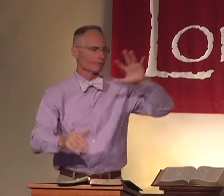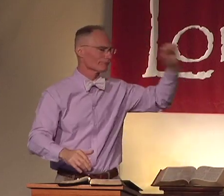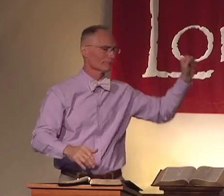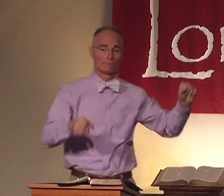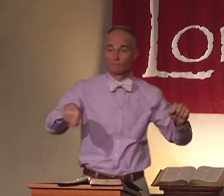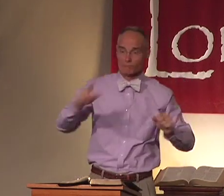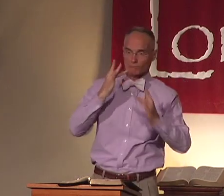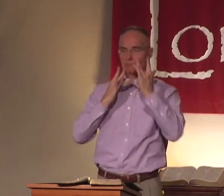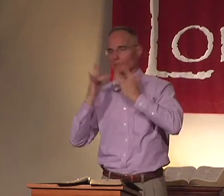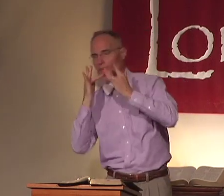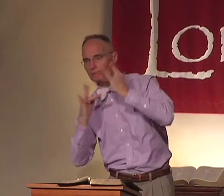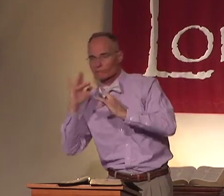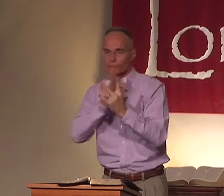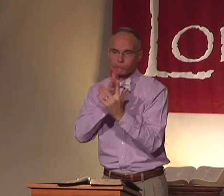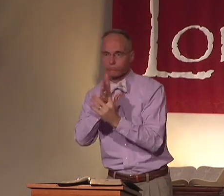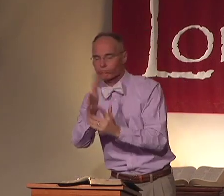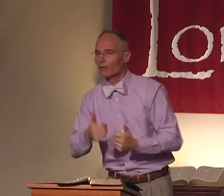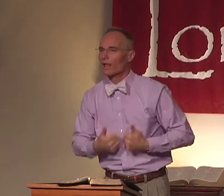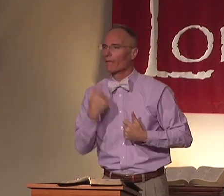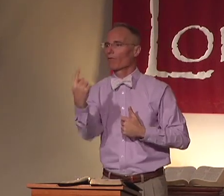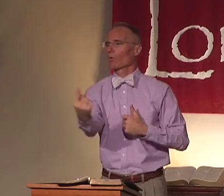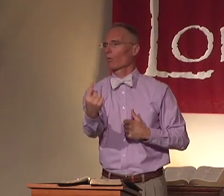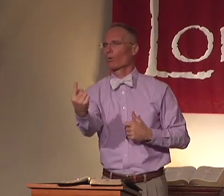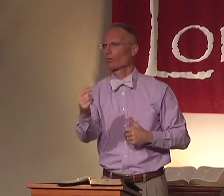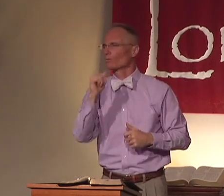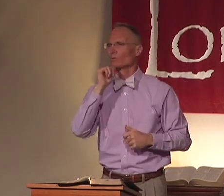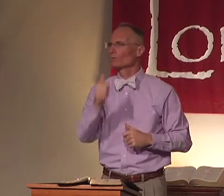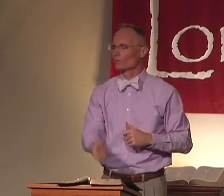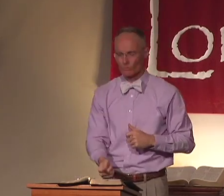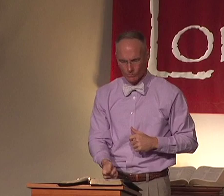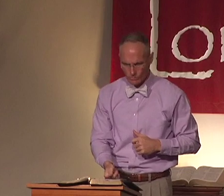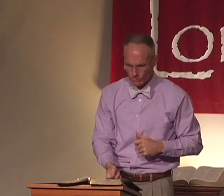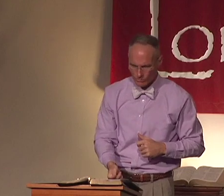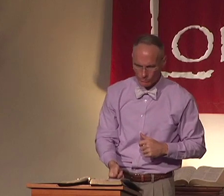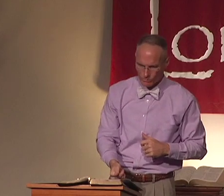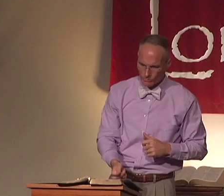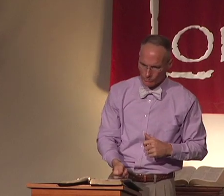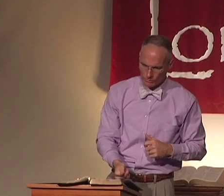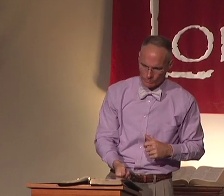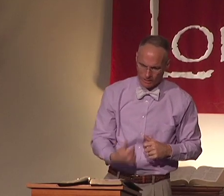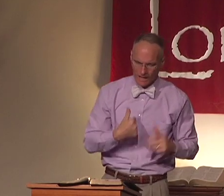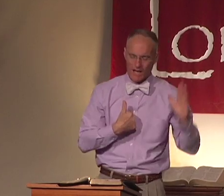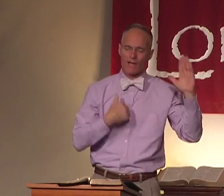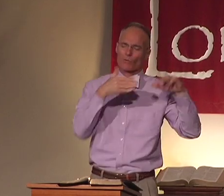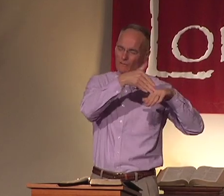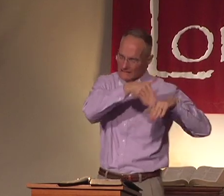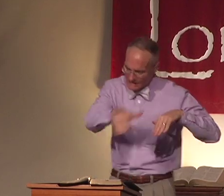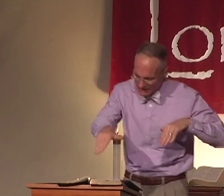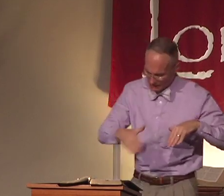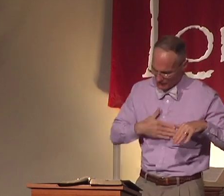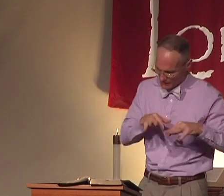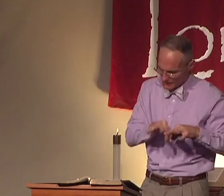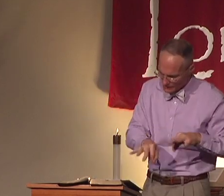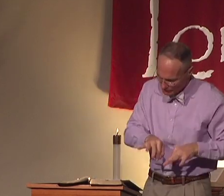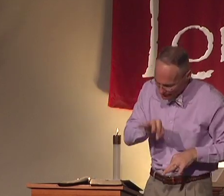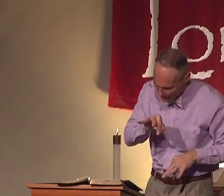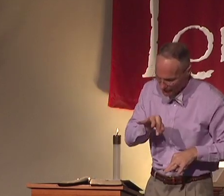not just abandoning you to try to get through life by yourself. I'm not doing that. I will send